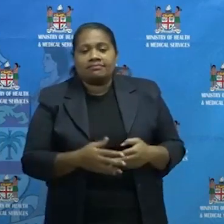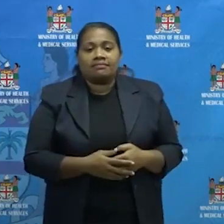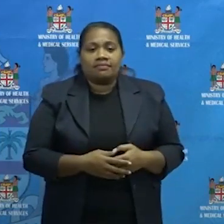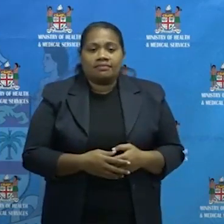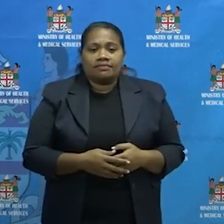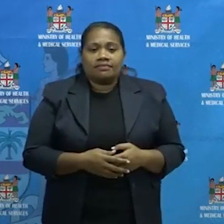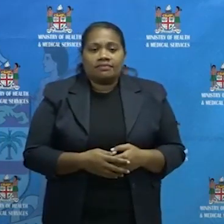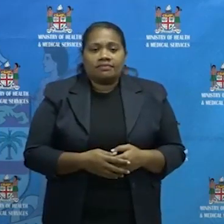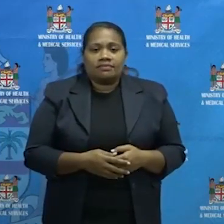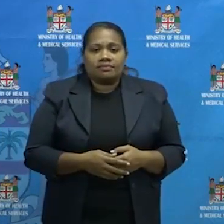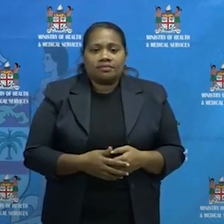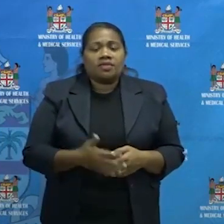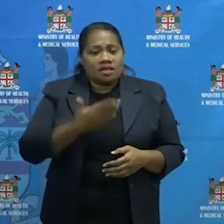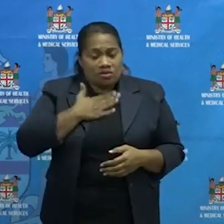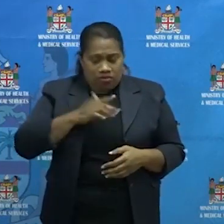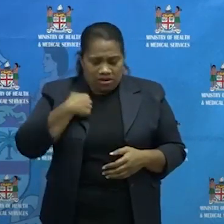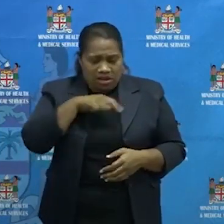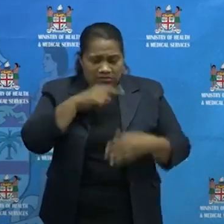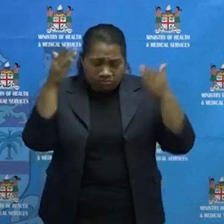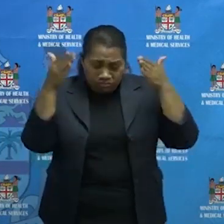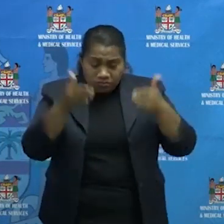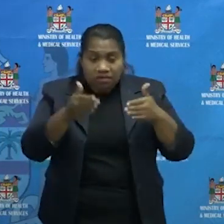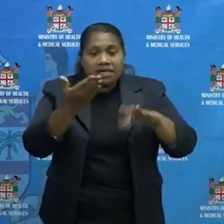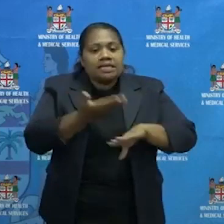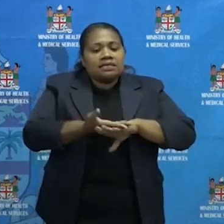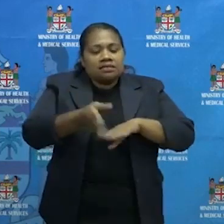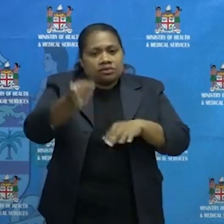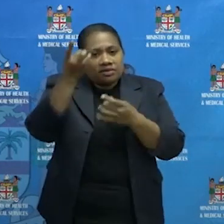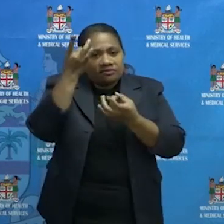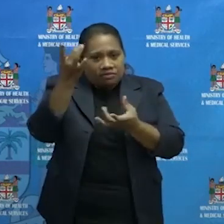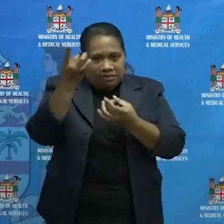Next thing also, I want us to keep focused on the new information that we have